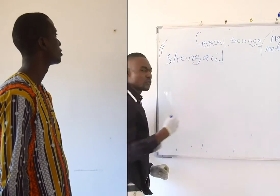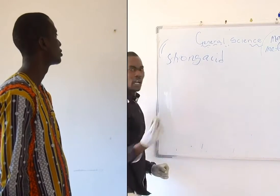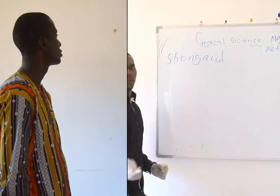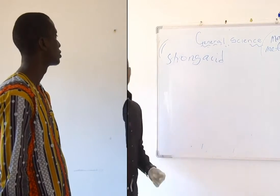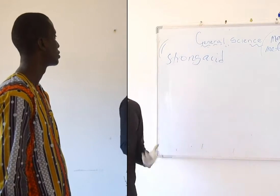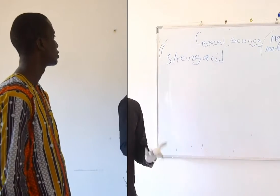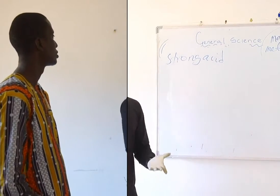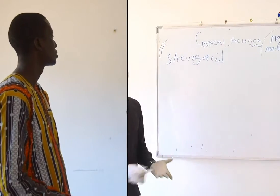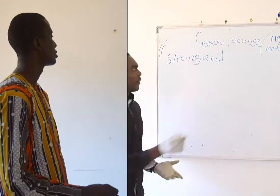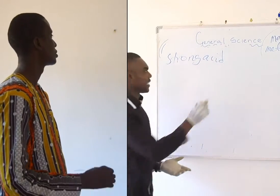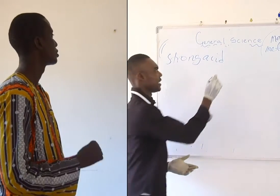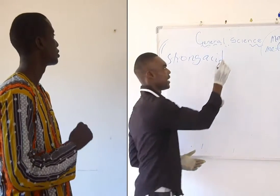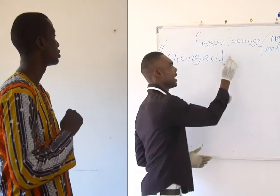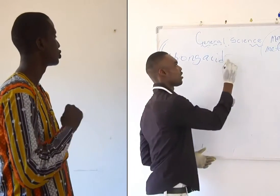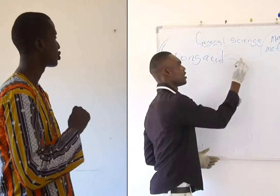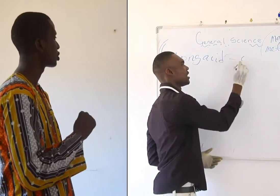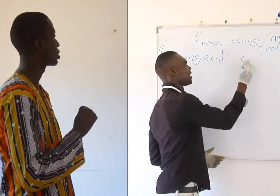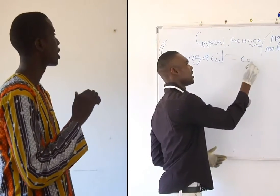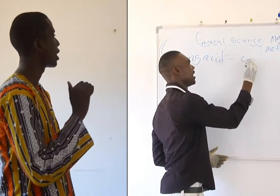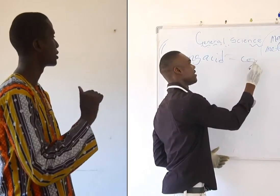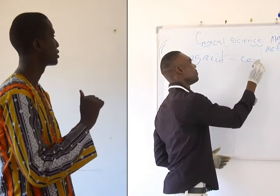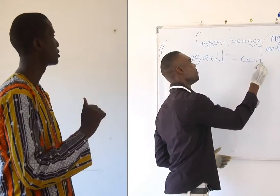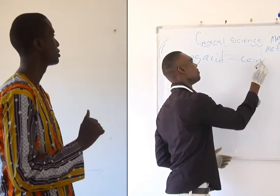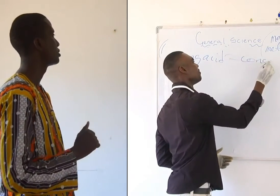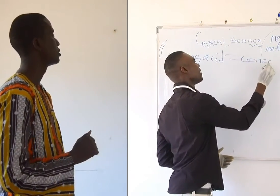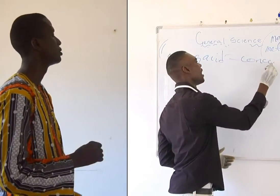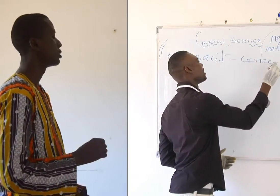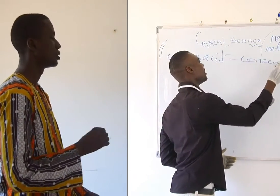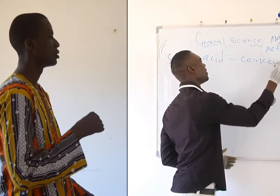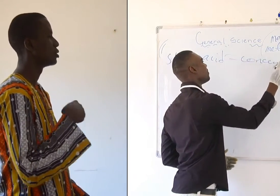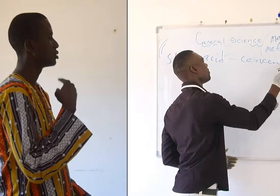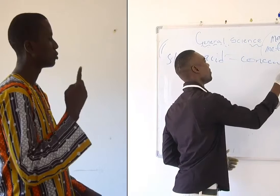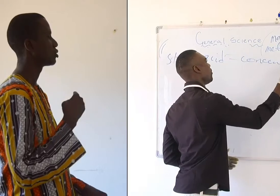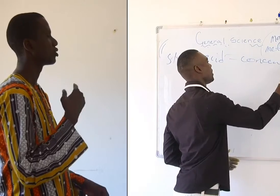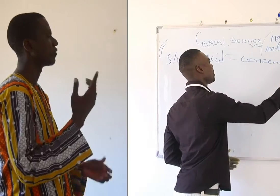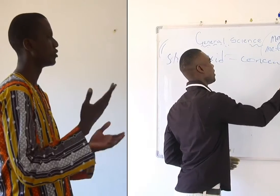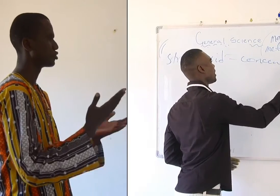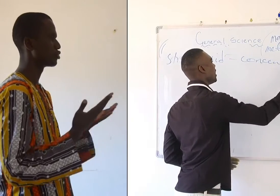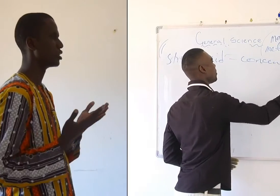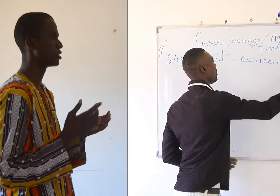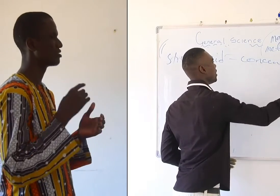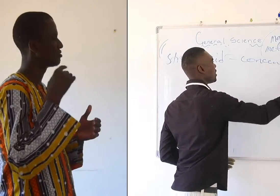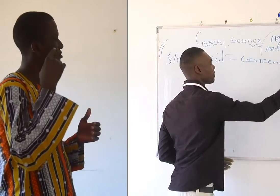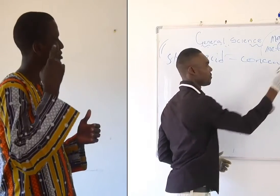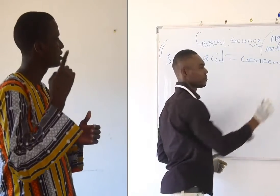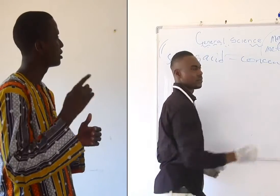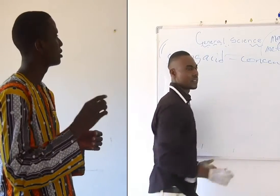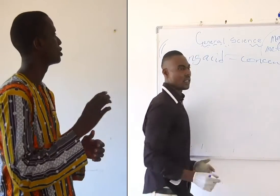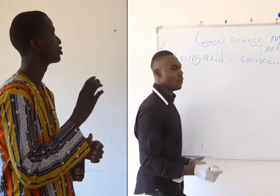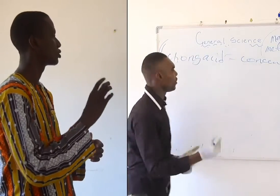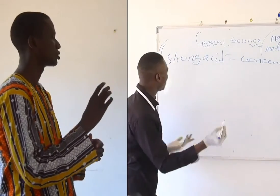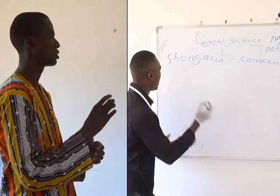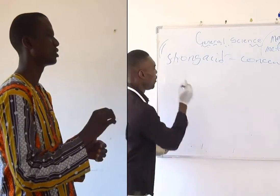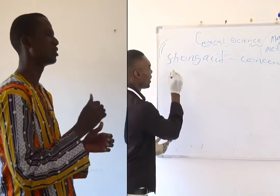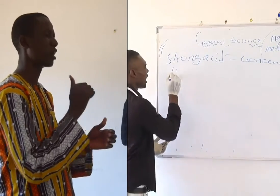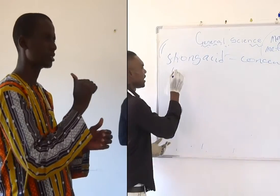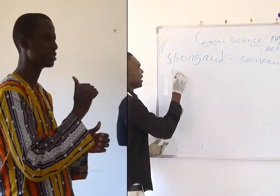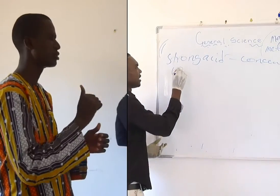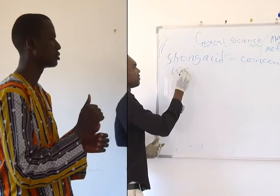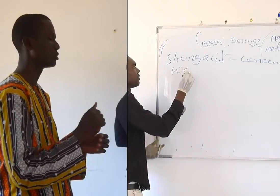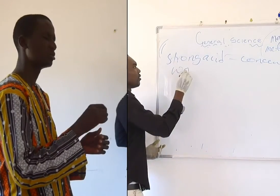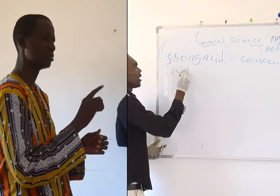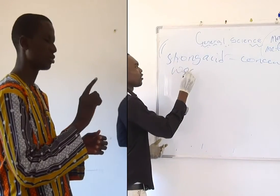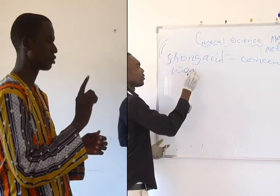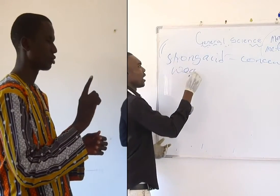what comes to our mind is always what? A concentrated acid. But this is not the case, please. When we say a weak